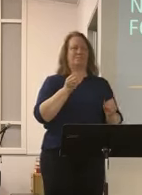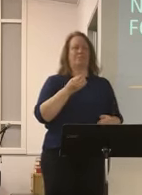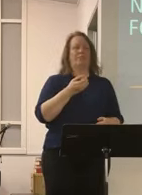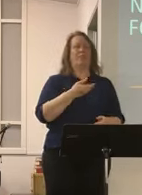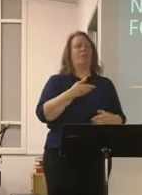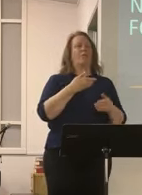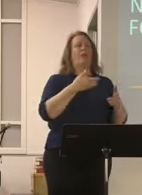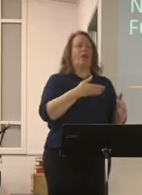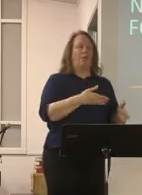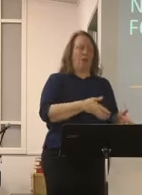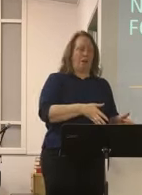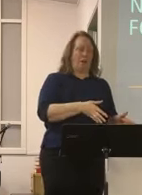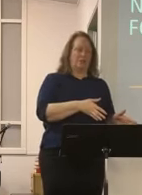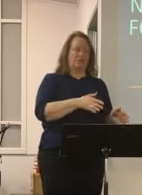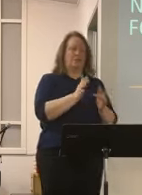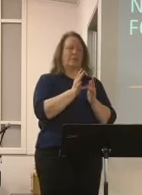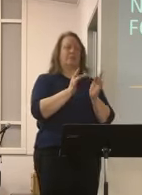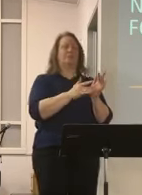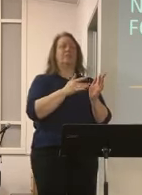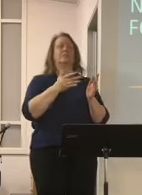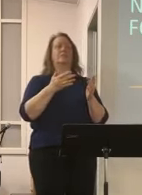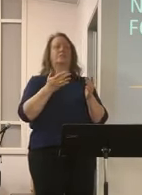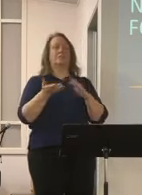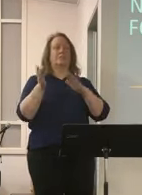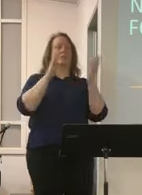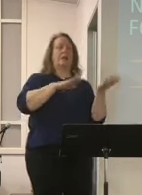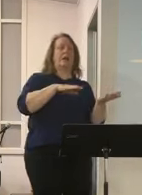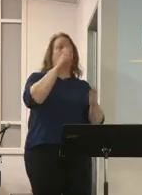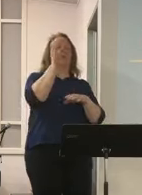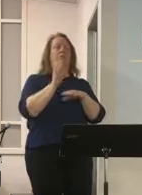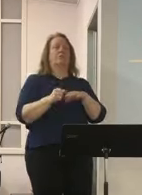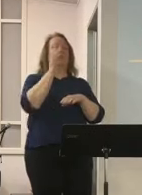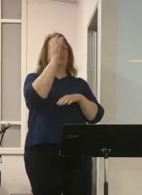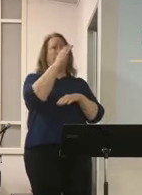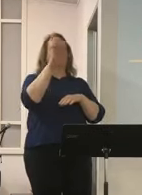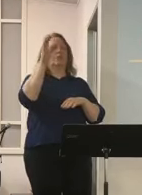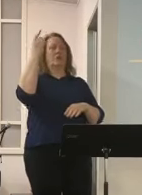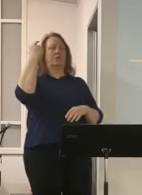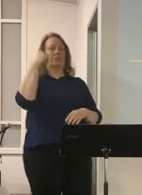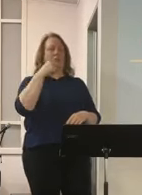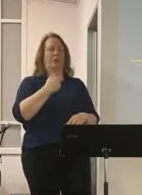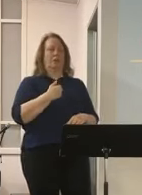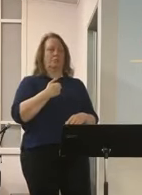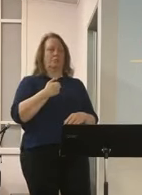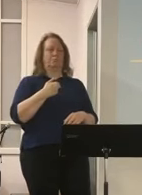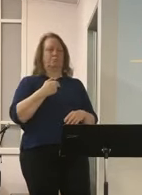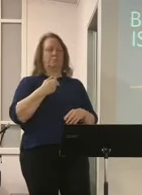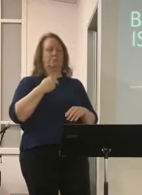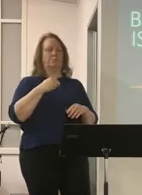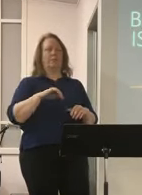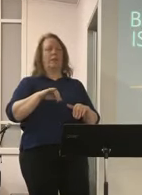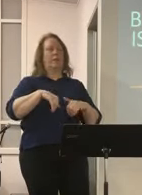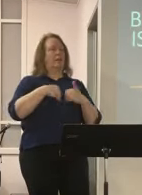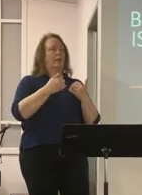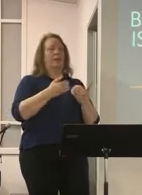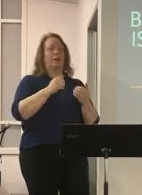people. And Jesus died on the cross for us. Let me wrap this up. How can you obey? Real quickly,